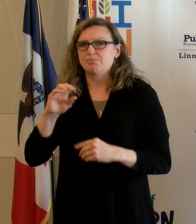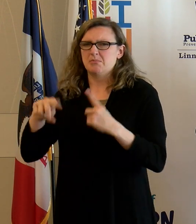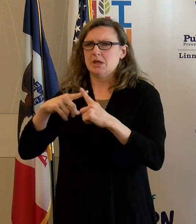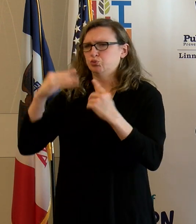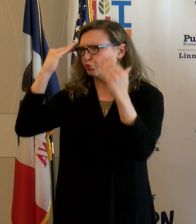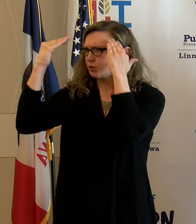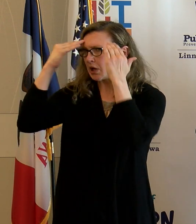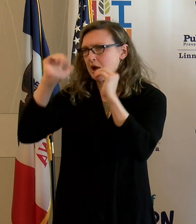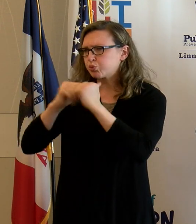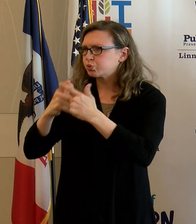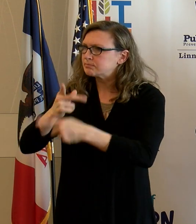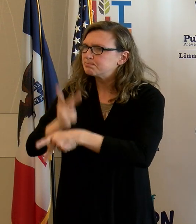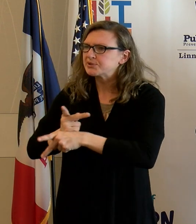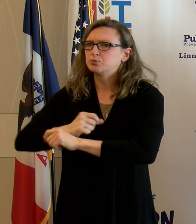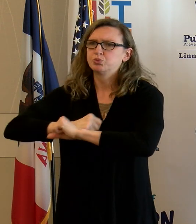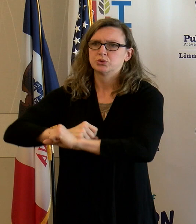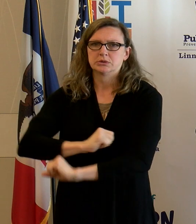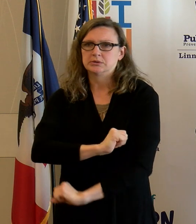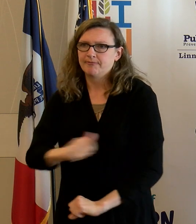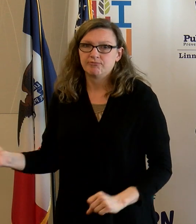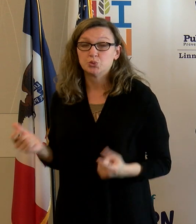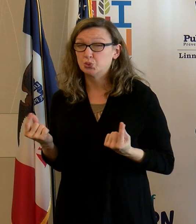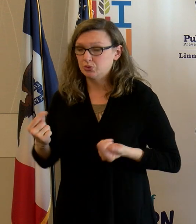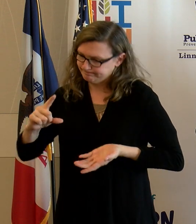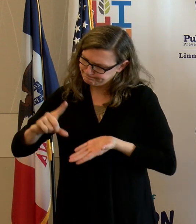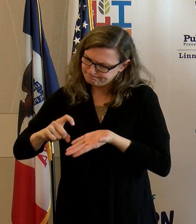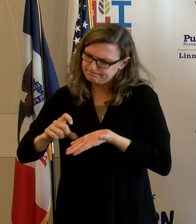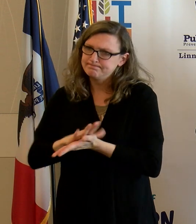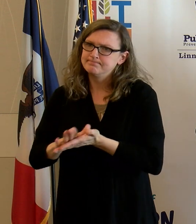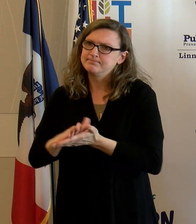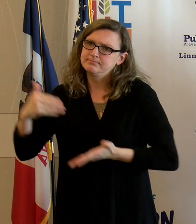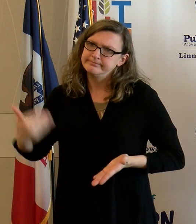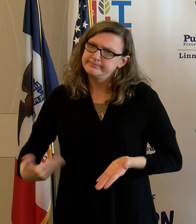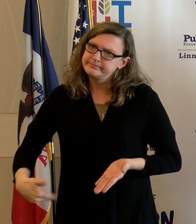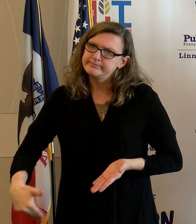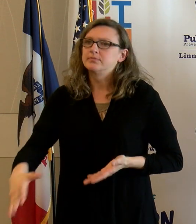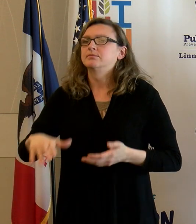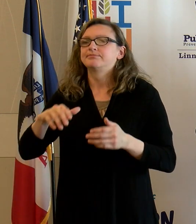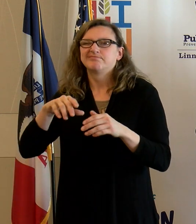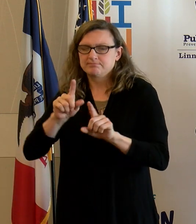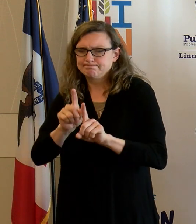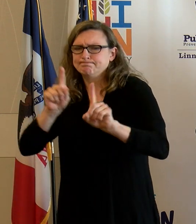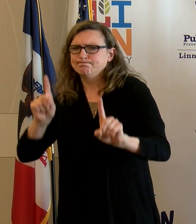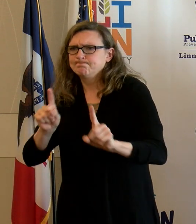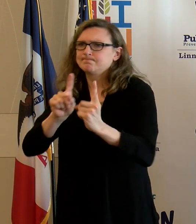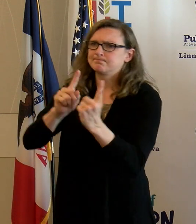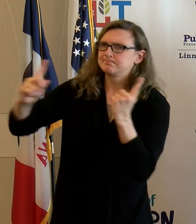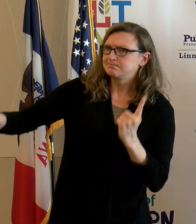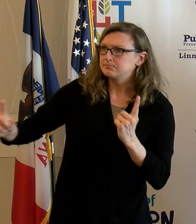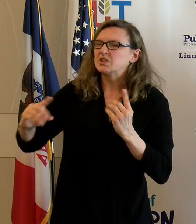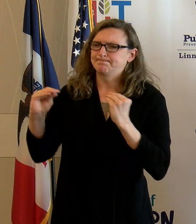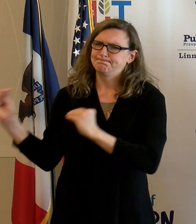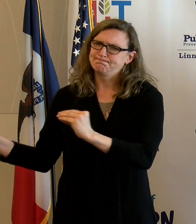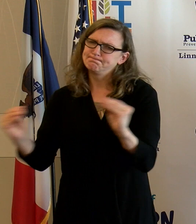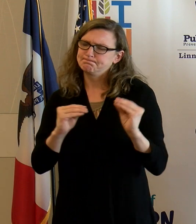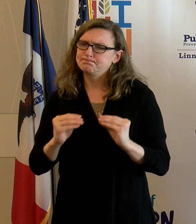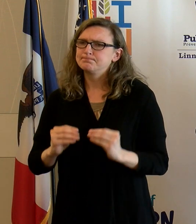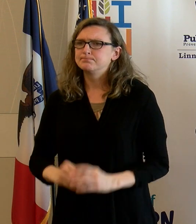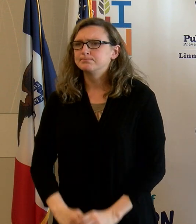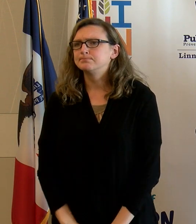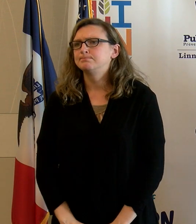Hand washing, use of sanitizer, even social distancing within the facility itself. That's all very important as we move